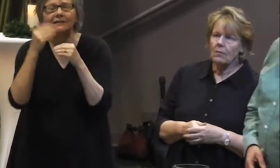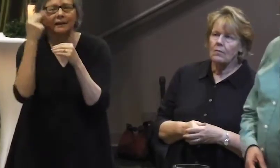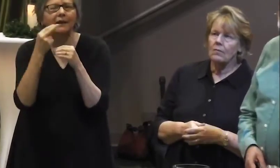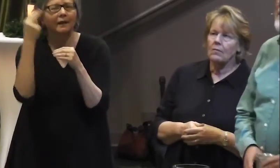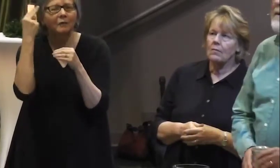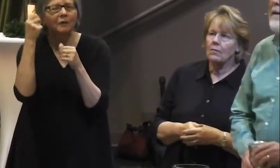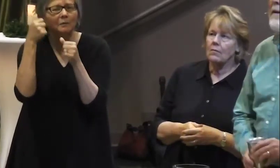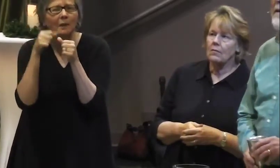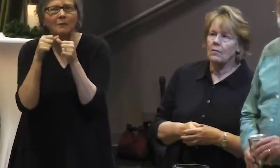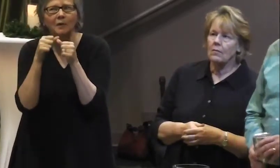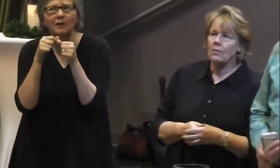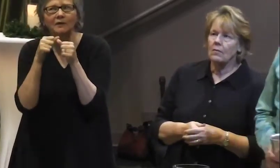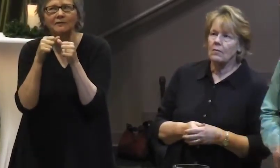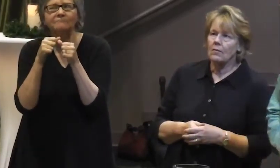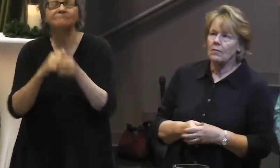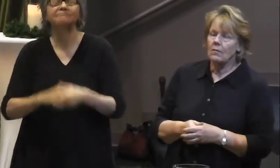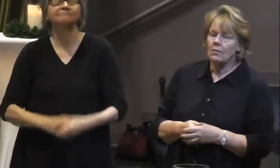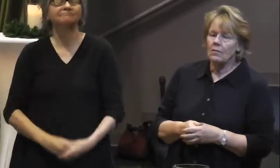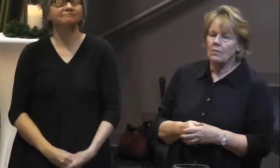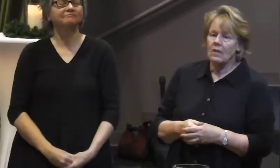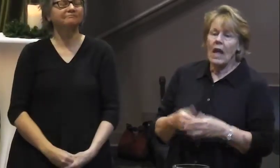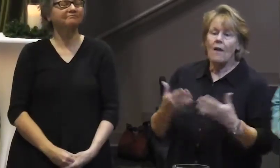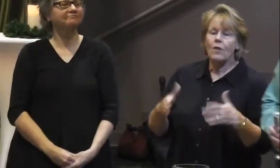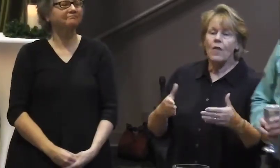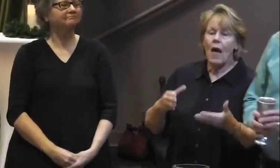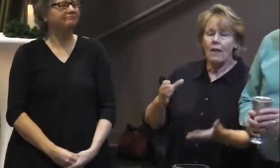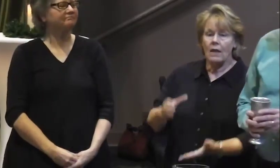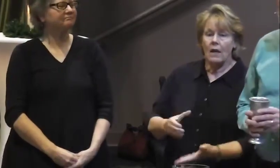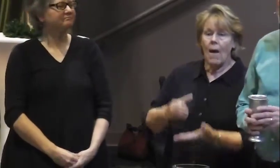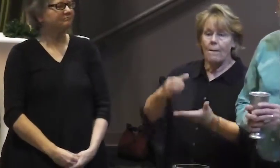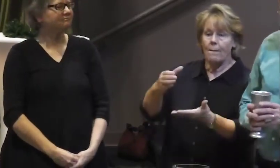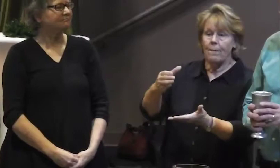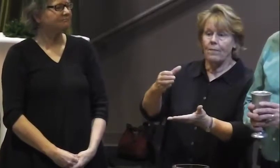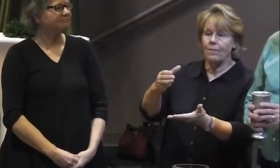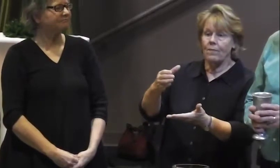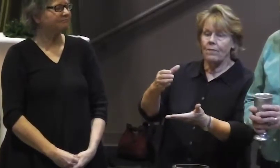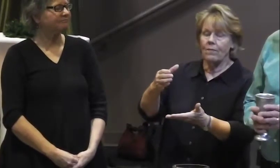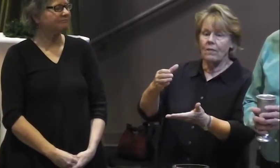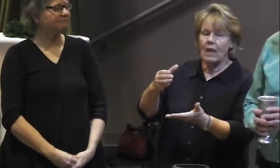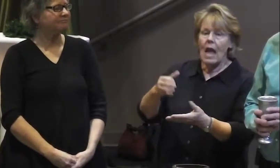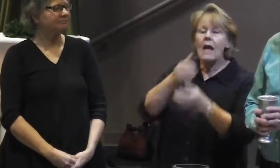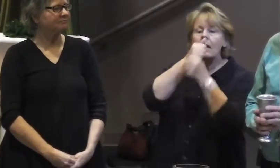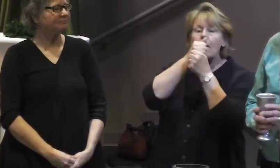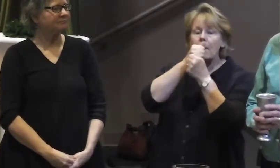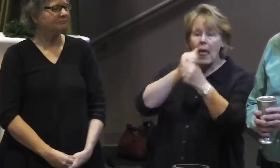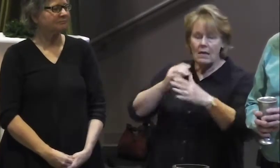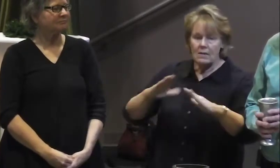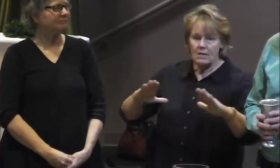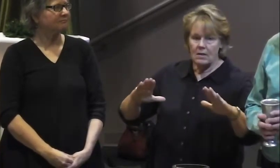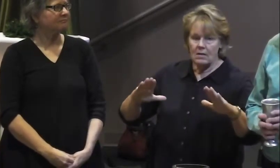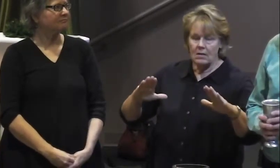me." And after that, he took the cup, blessed it, and passed it to them, saying,